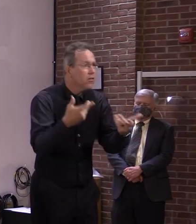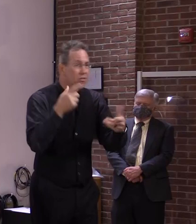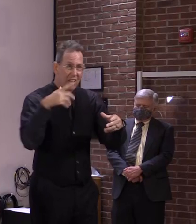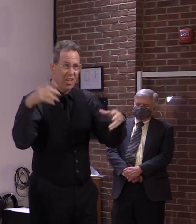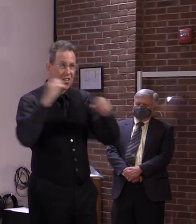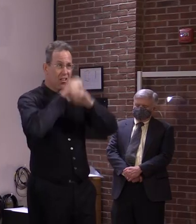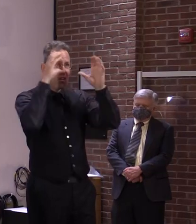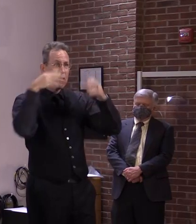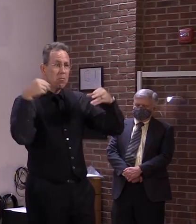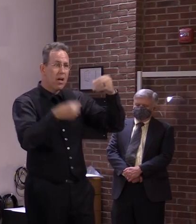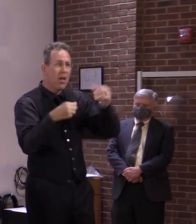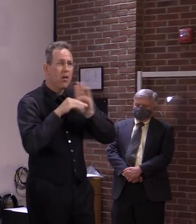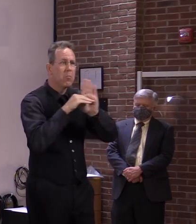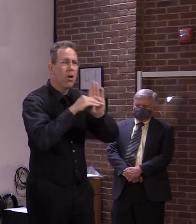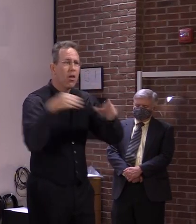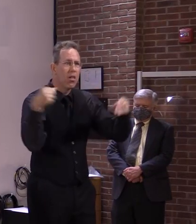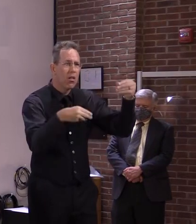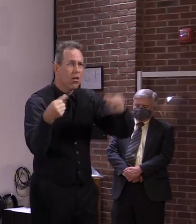in that area as well.